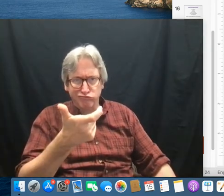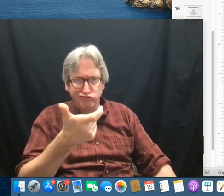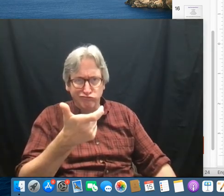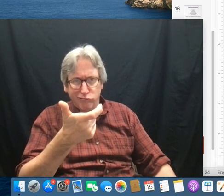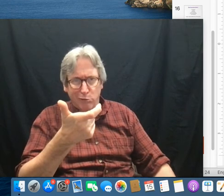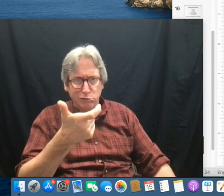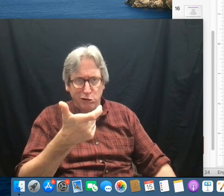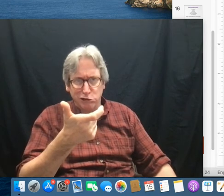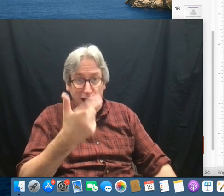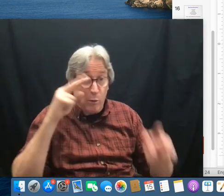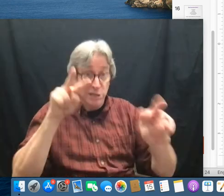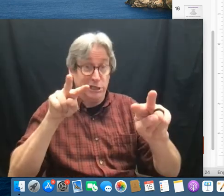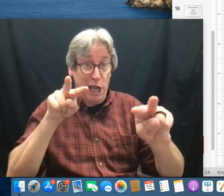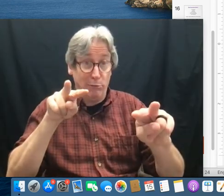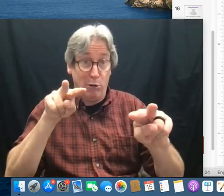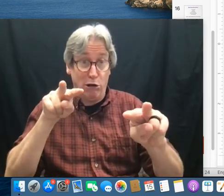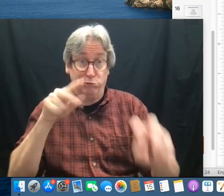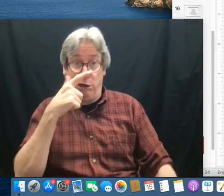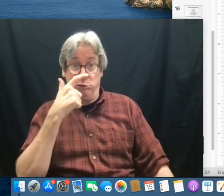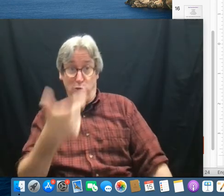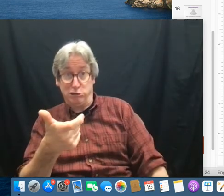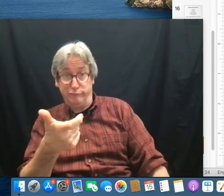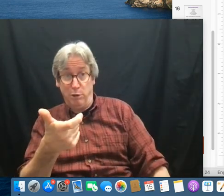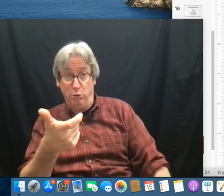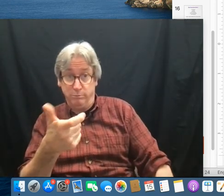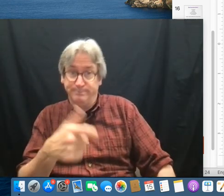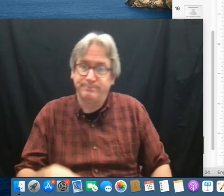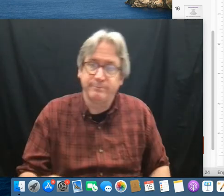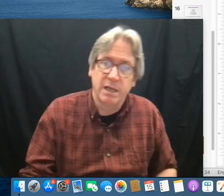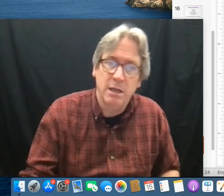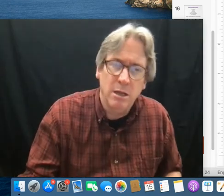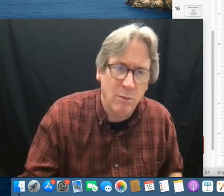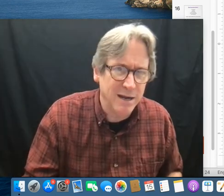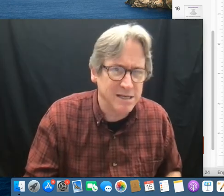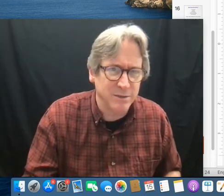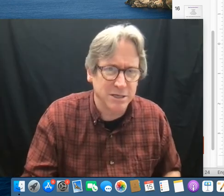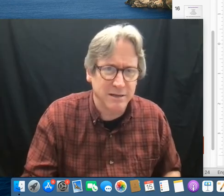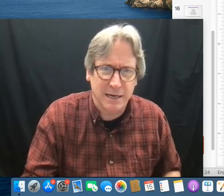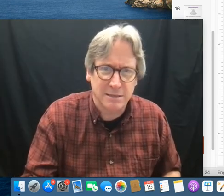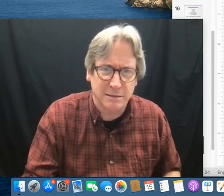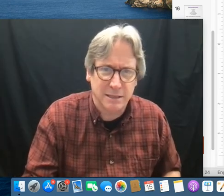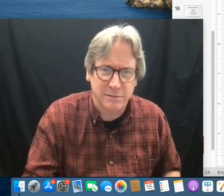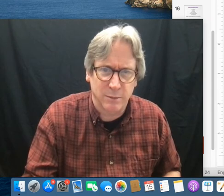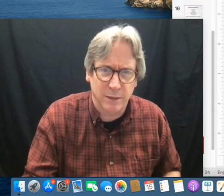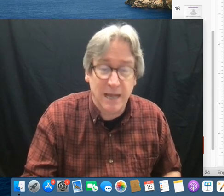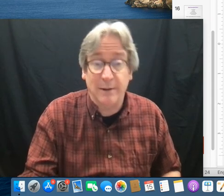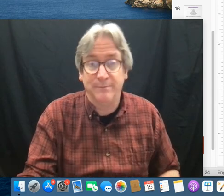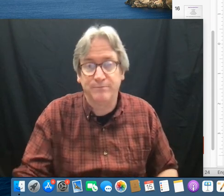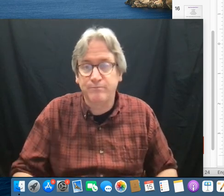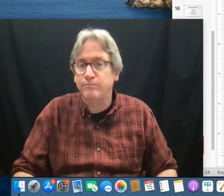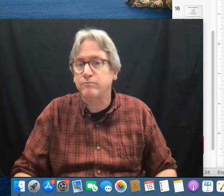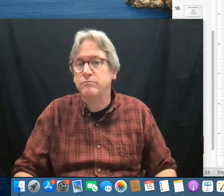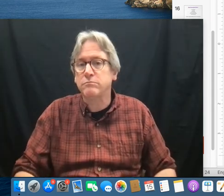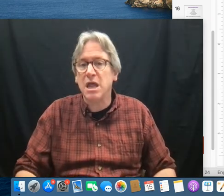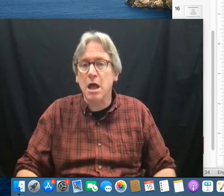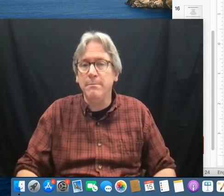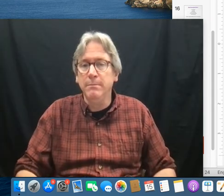So this is watch. So see, look at or watch, and watch. Binge watch or something